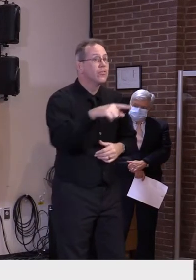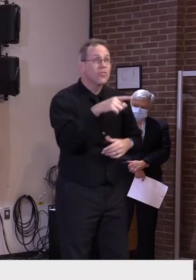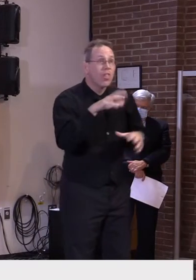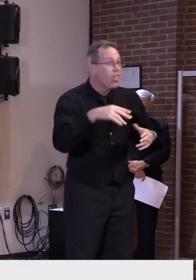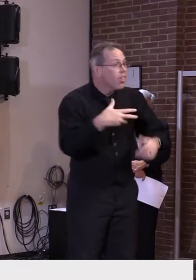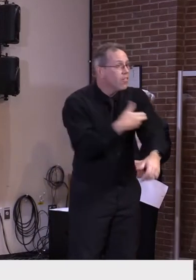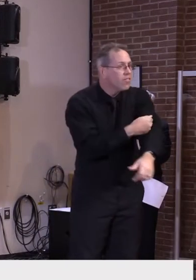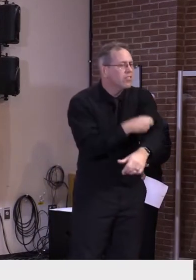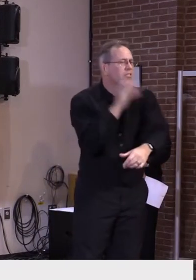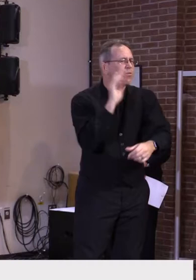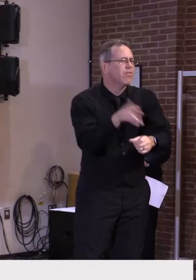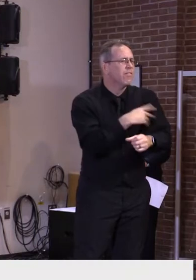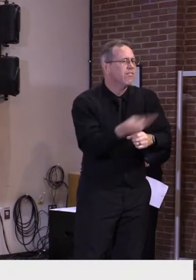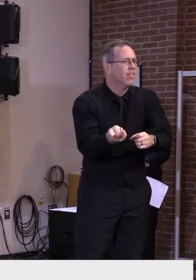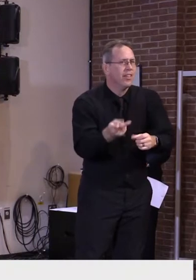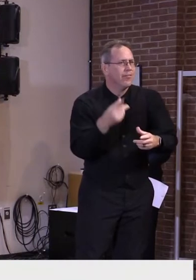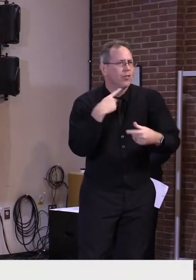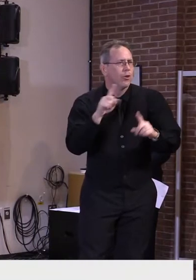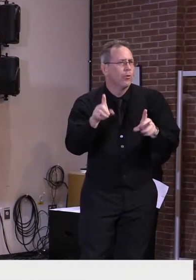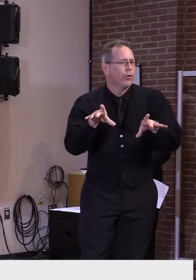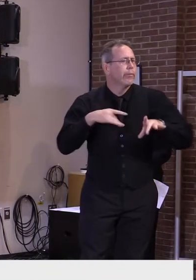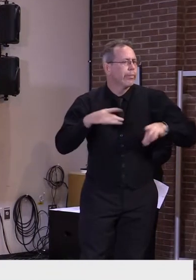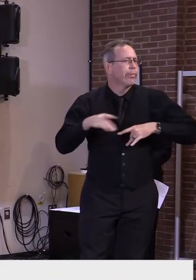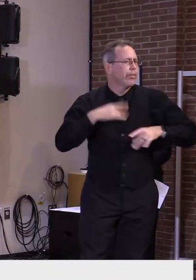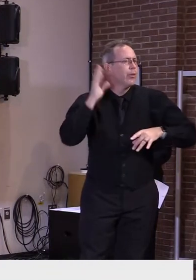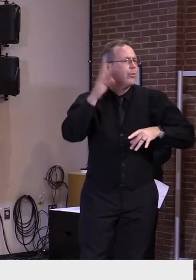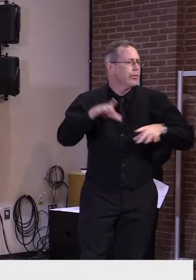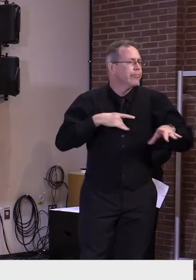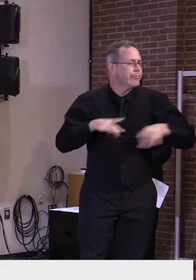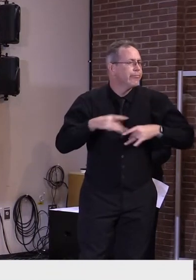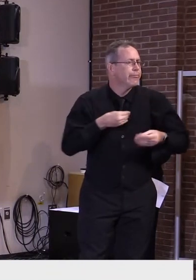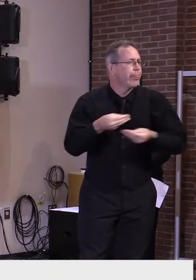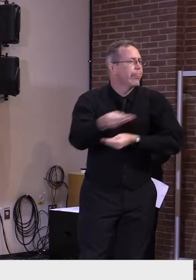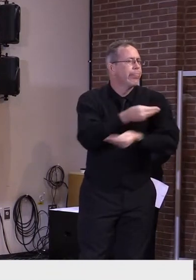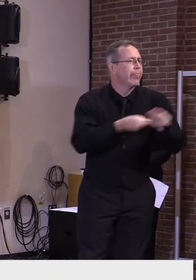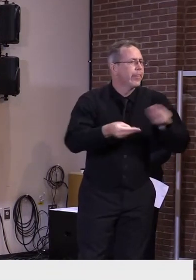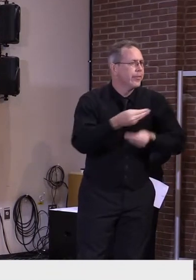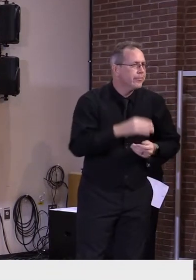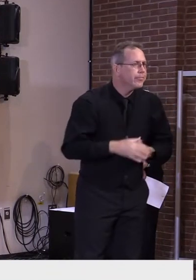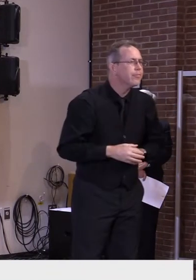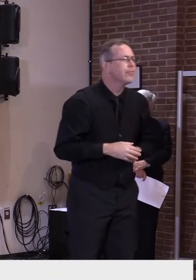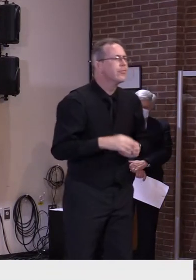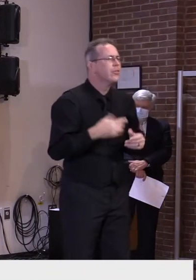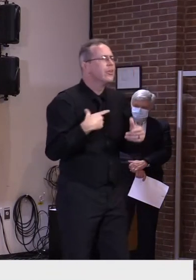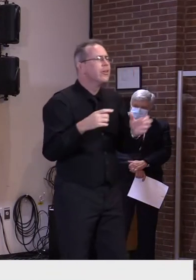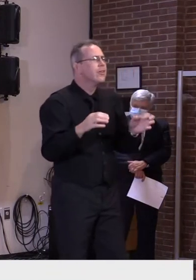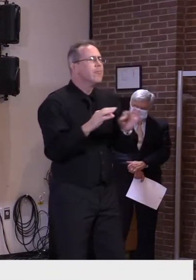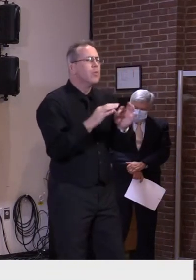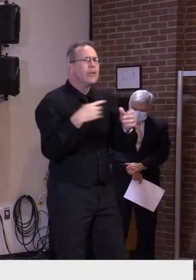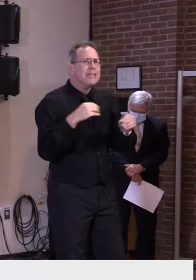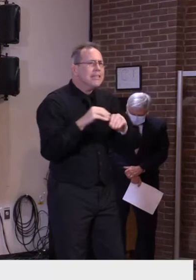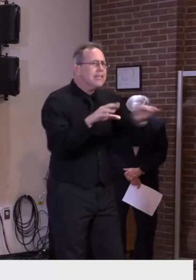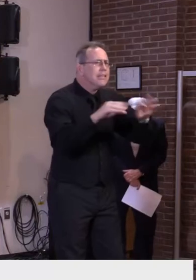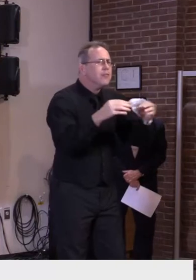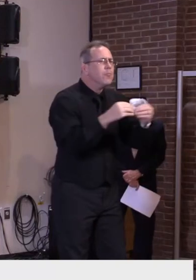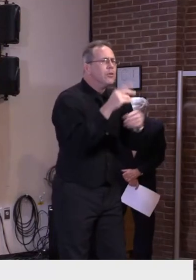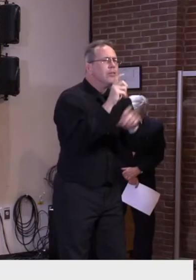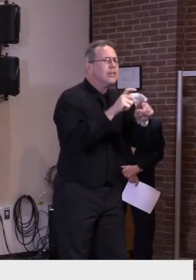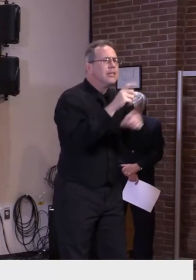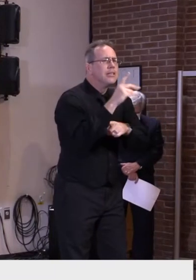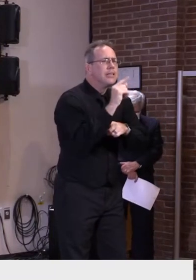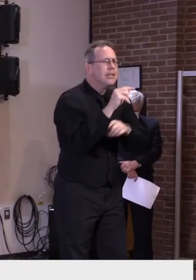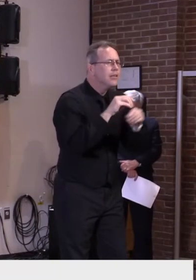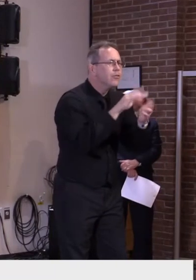have deployed additional testing to Franklin Northeast, largely to capture the testing interest on the part of families in a larger community. We've